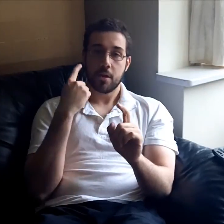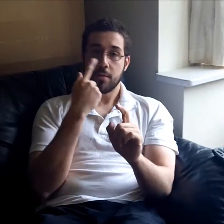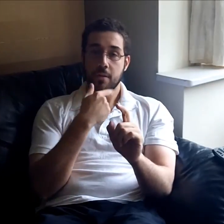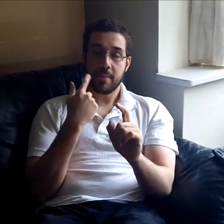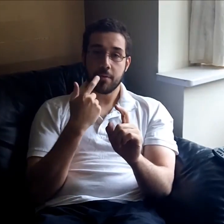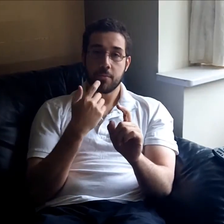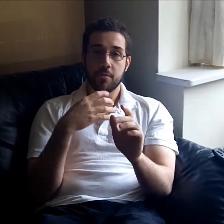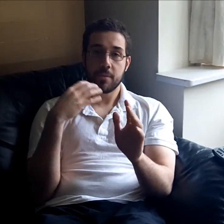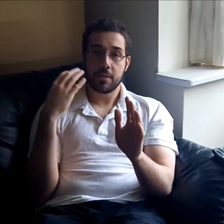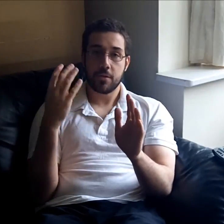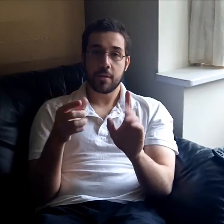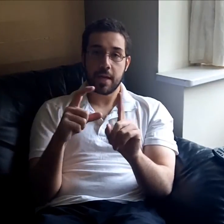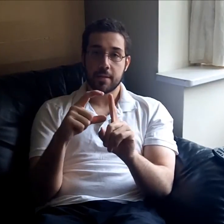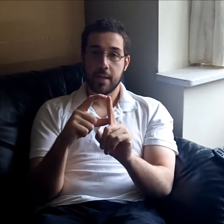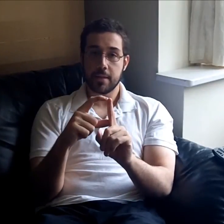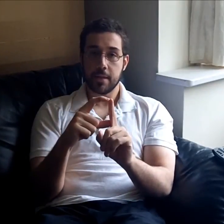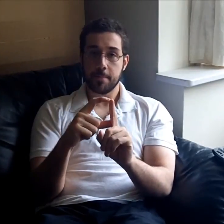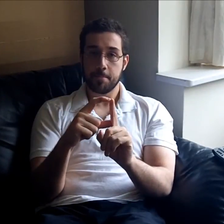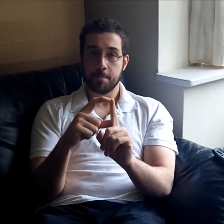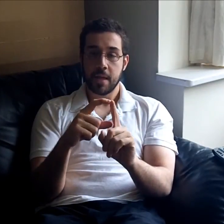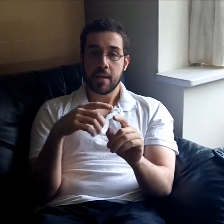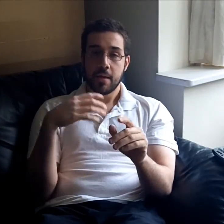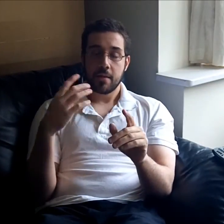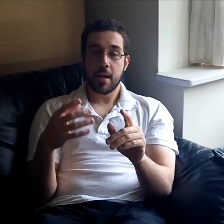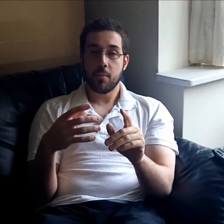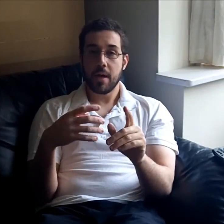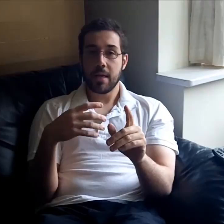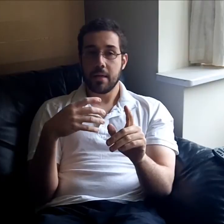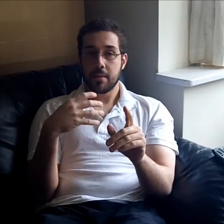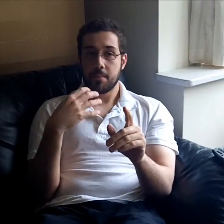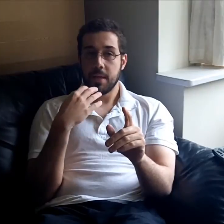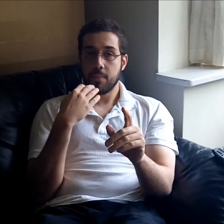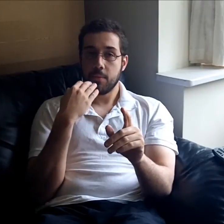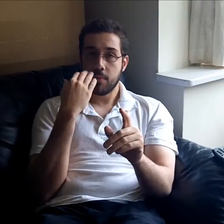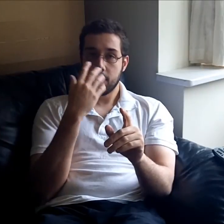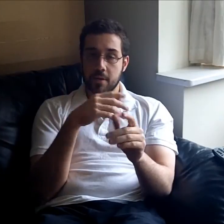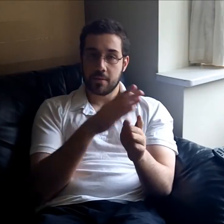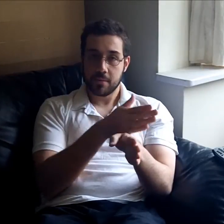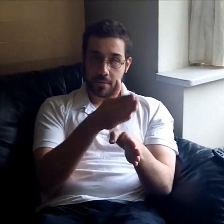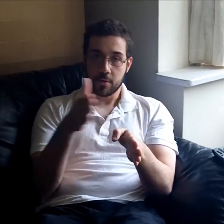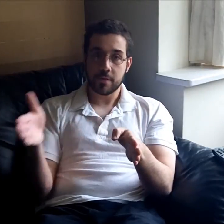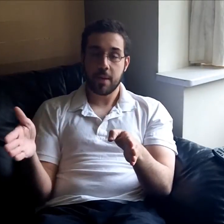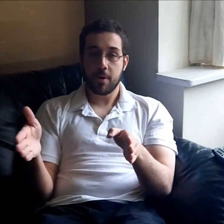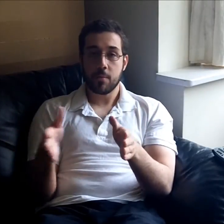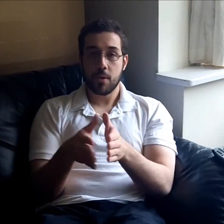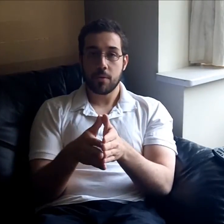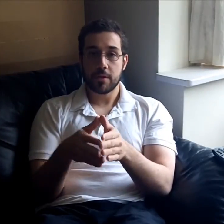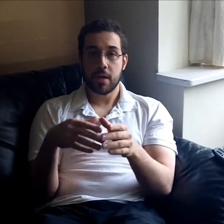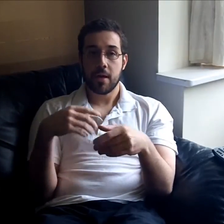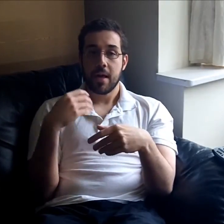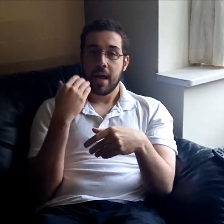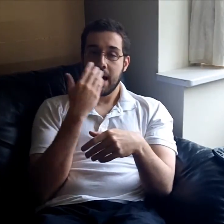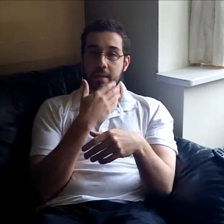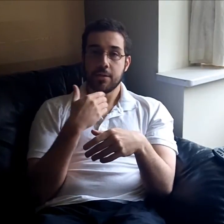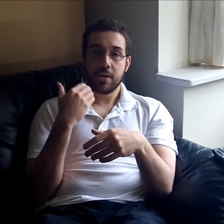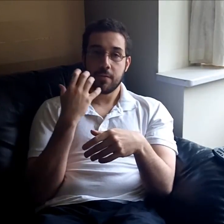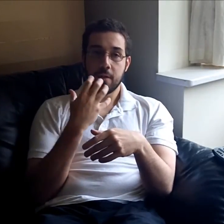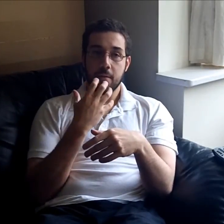so the mouth movement is on the last letter. That way people can sort of separate what words are, and you give the